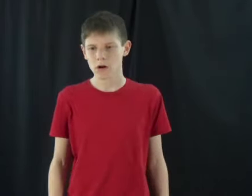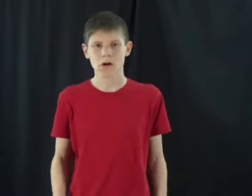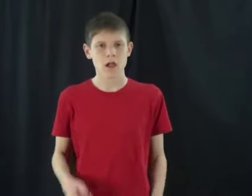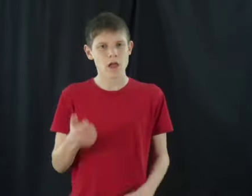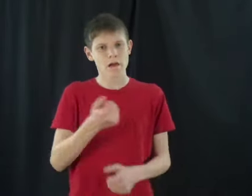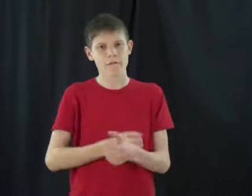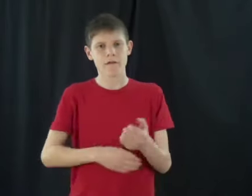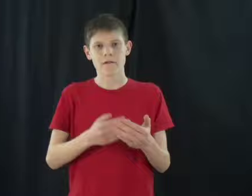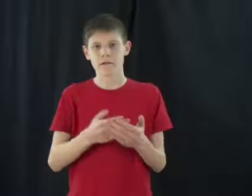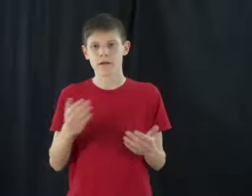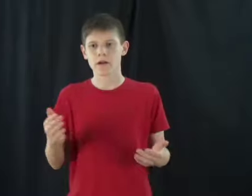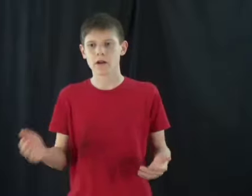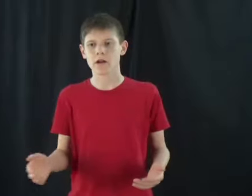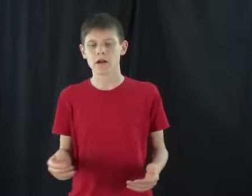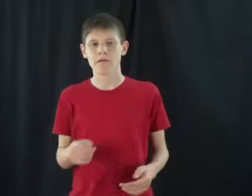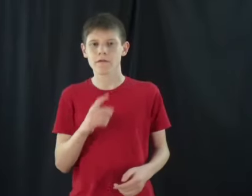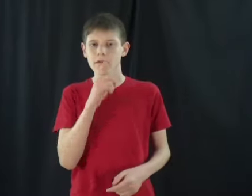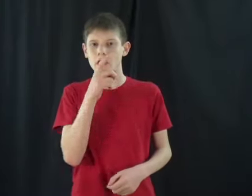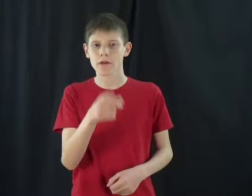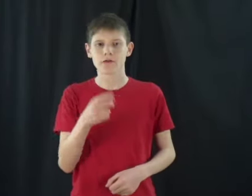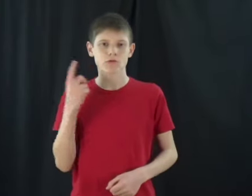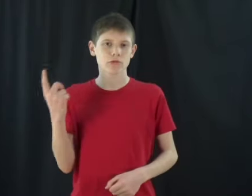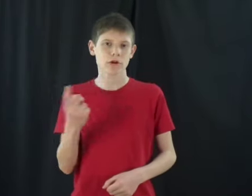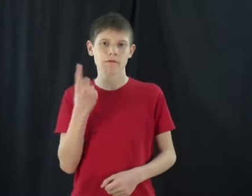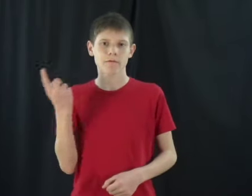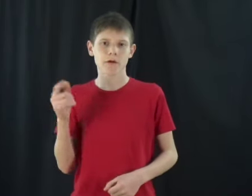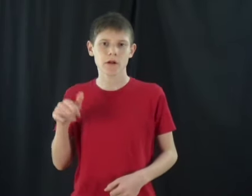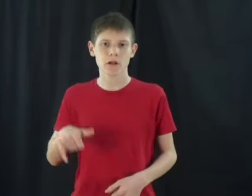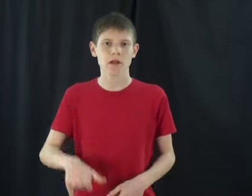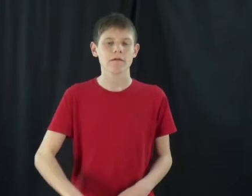If everything could ever feel this real forever